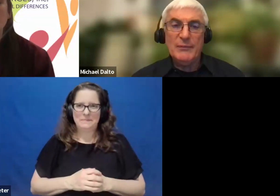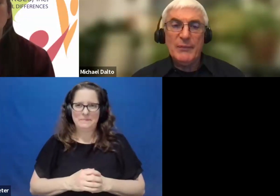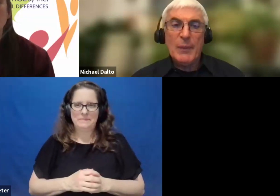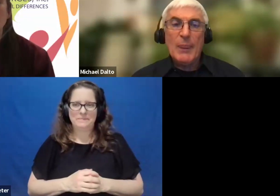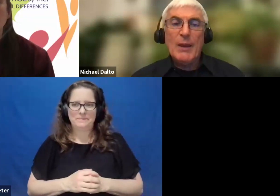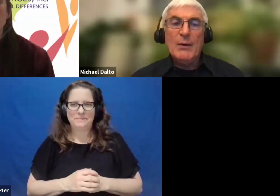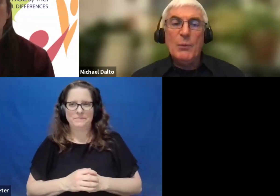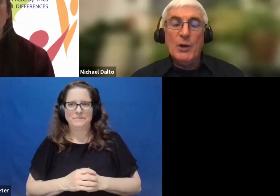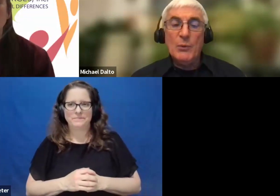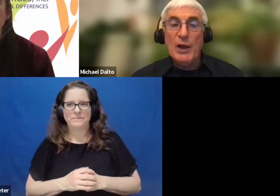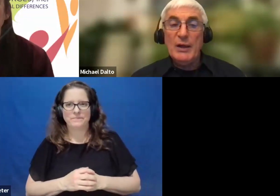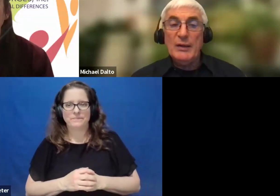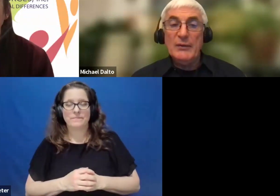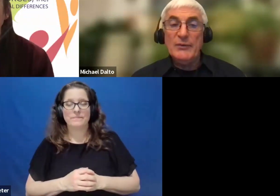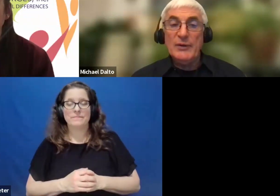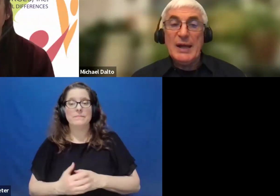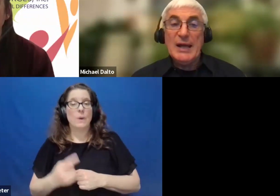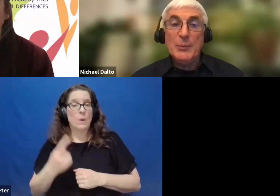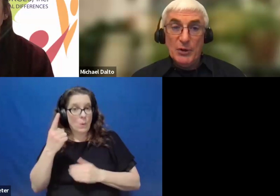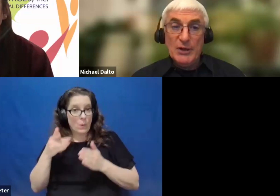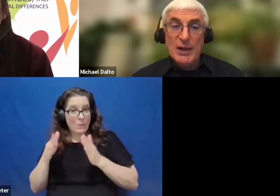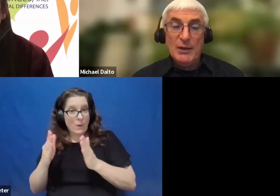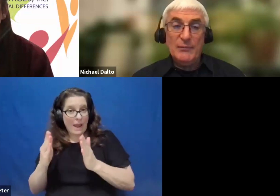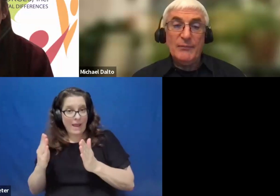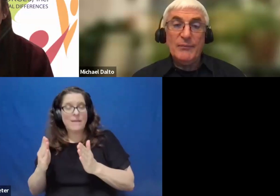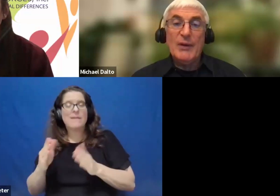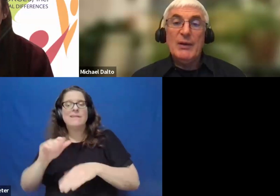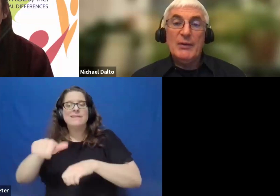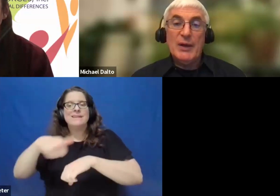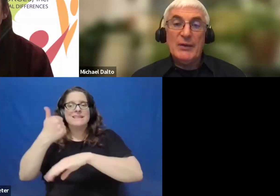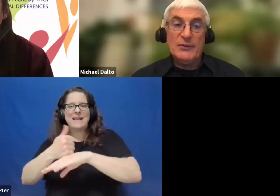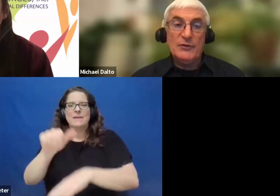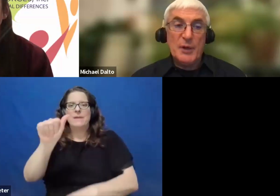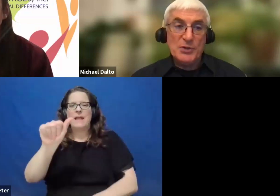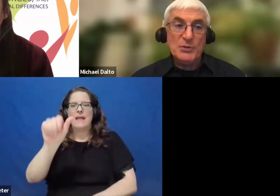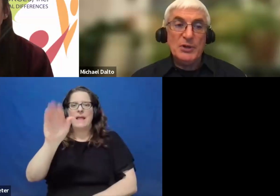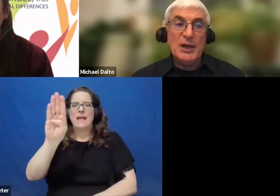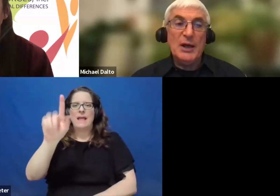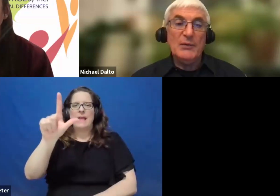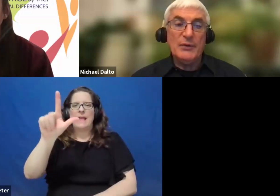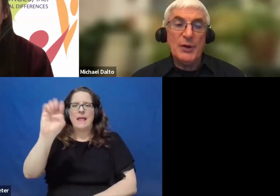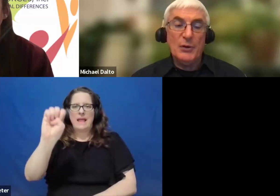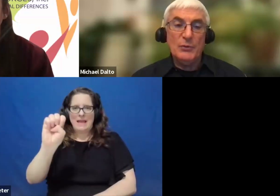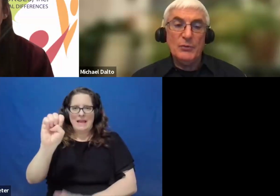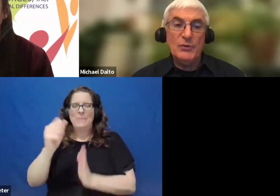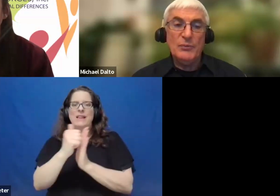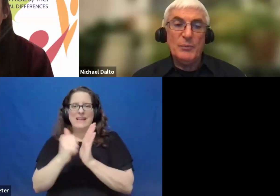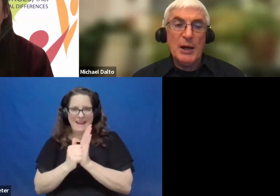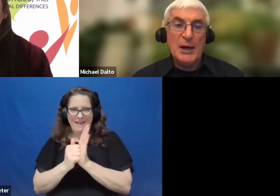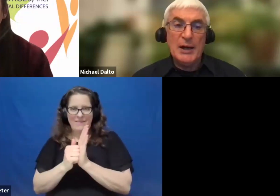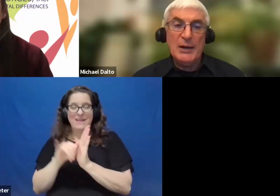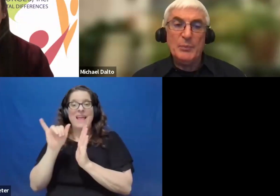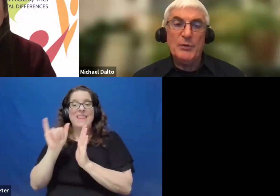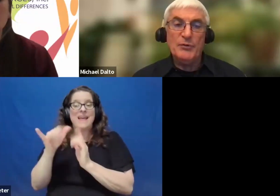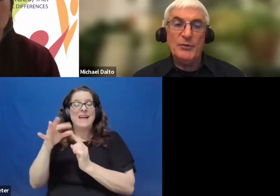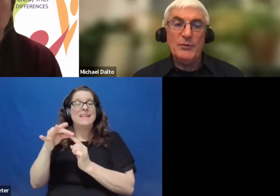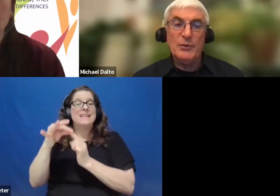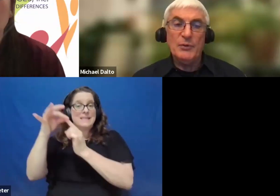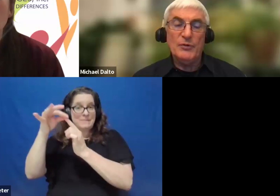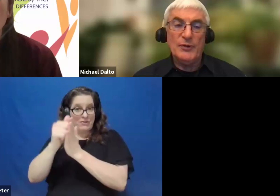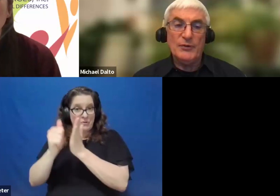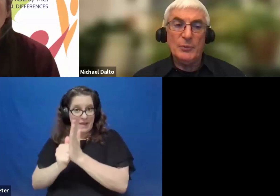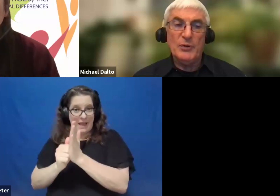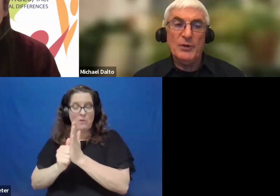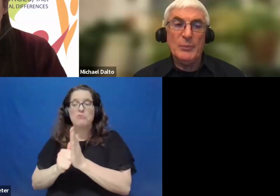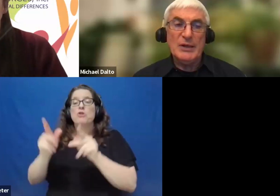Medicaid. One way is an ABLE account. That's a special account that's owned by a person